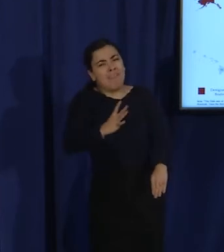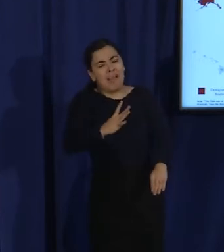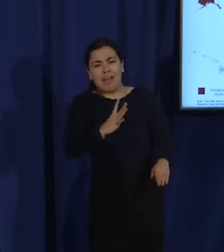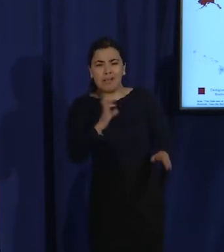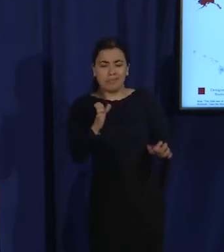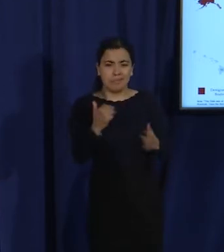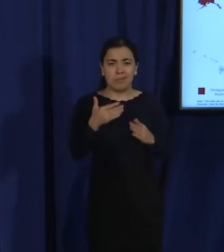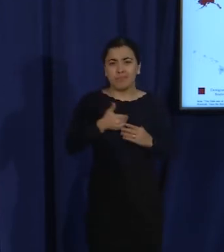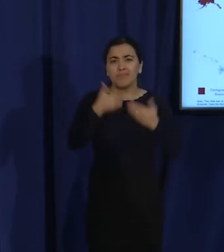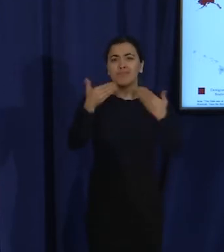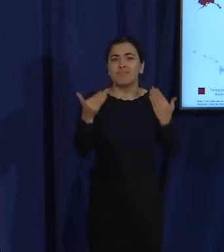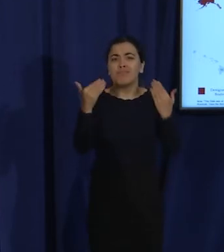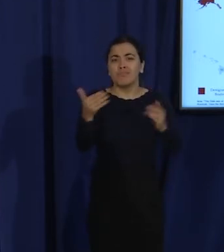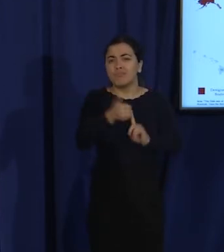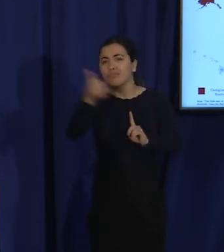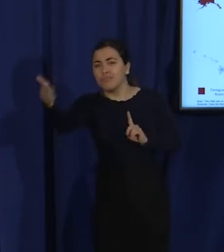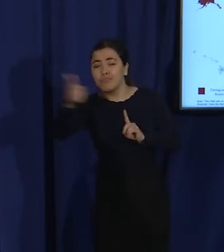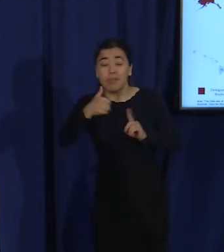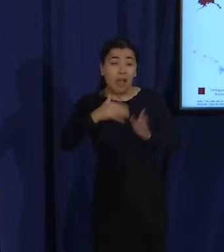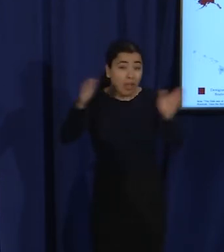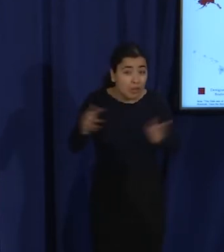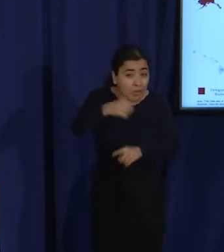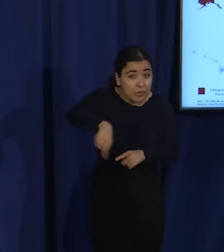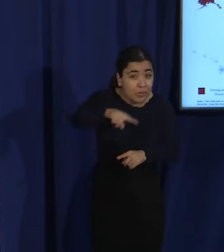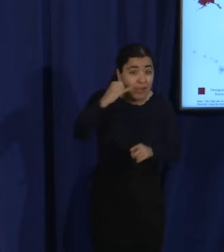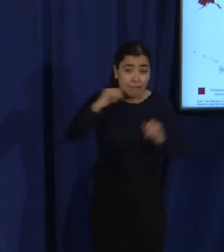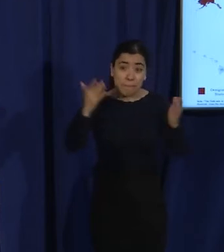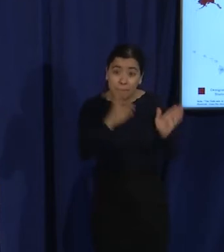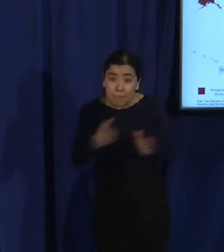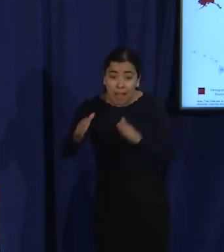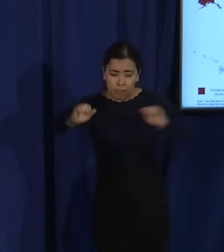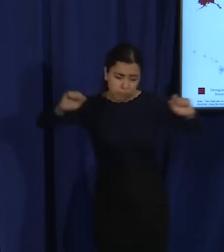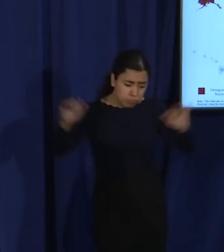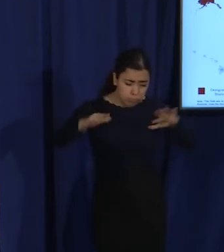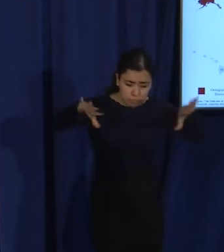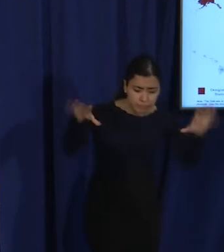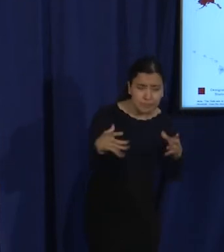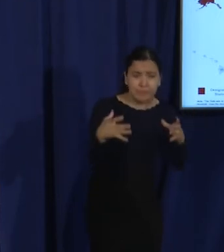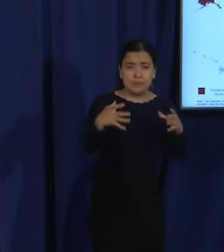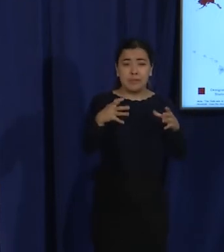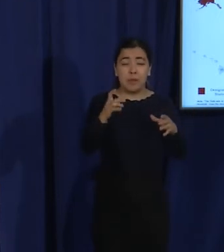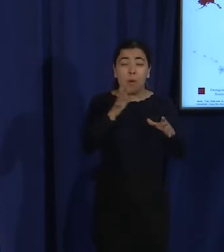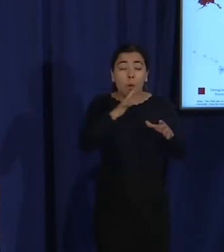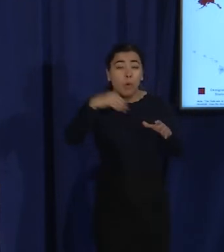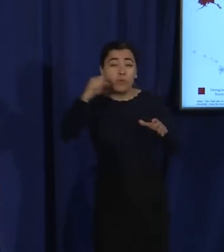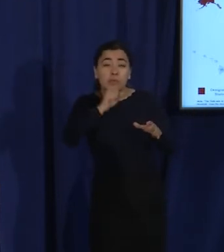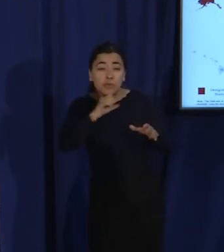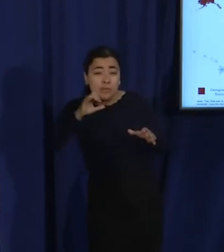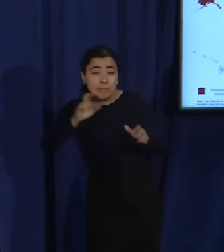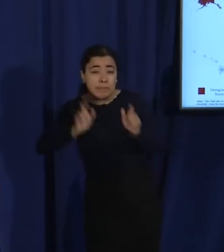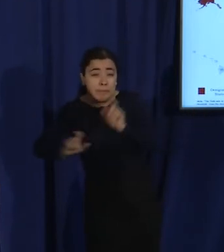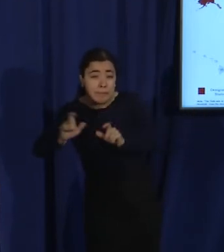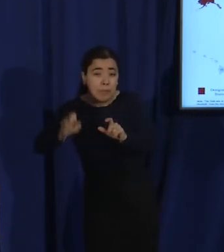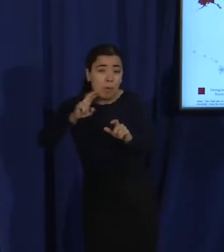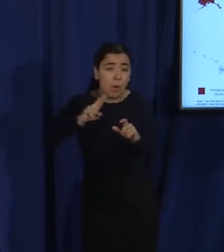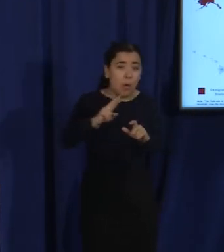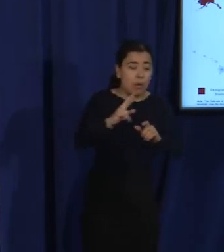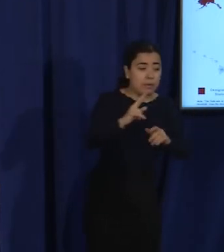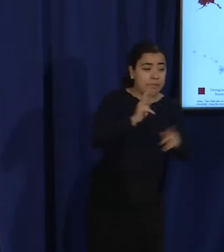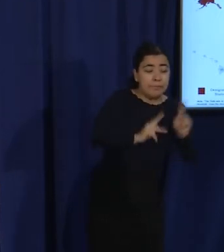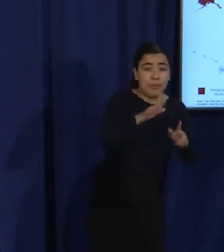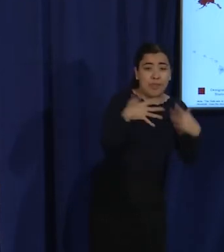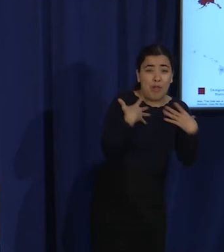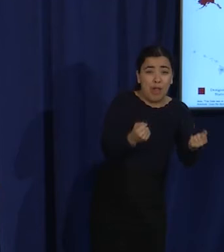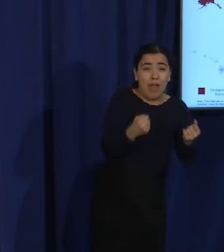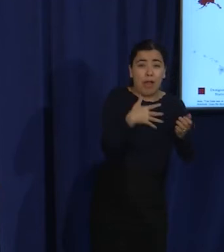normally are getting together with people who are older or have underlying health conditions, to think seriously about whether this is